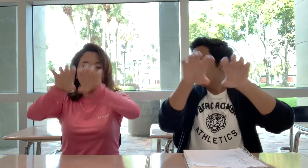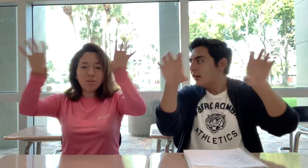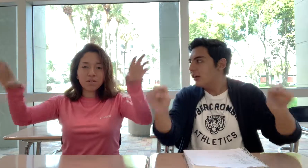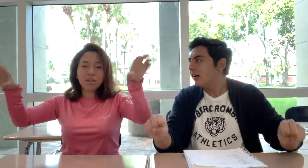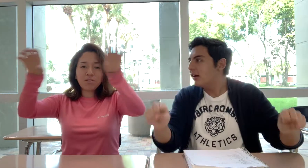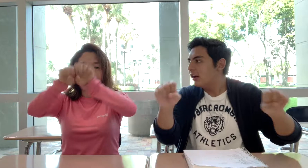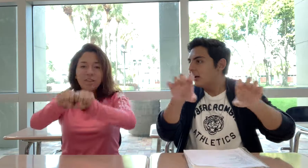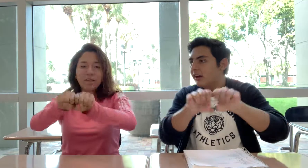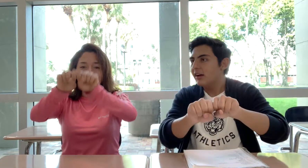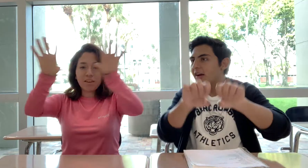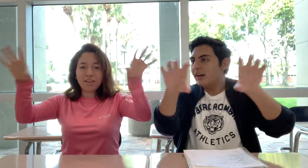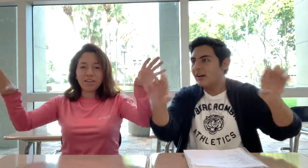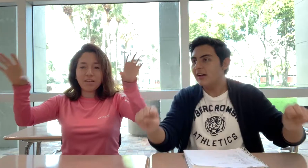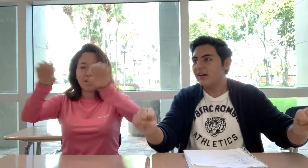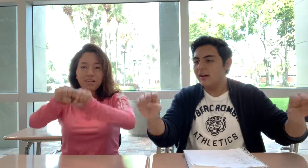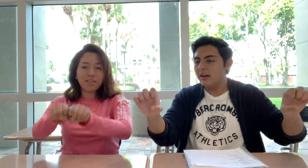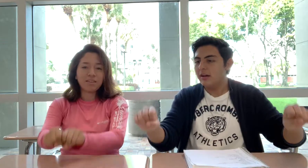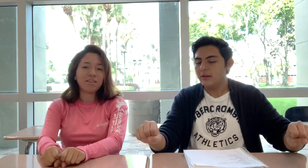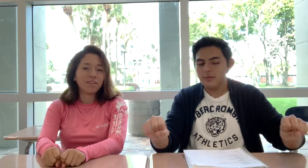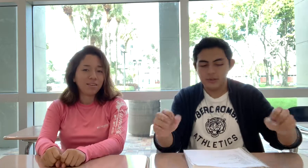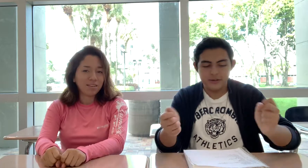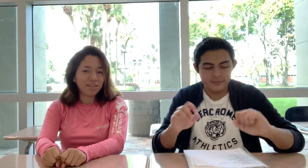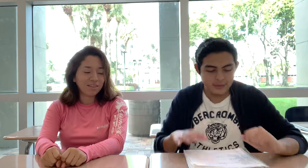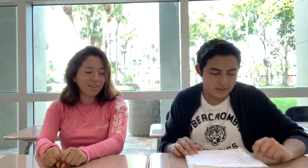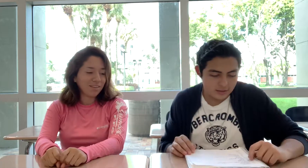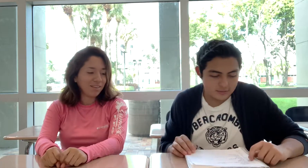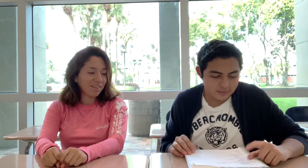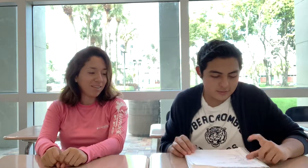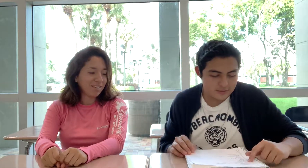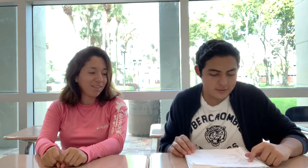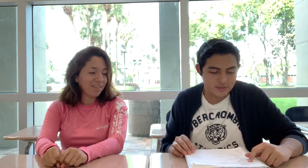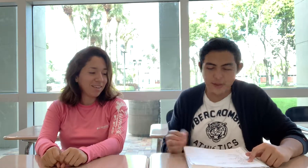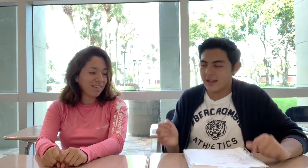confusing how you did it. Okay. Sorry. Bat.